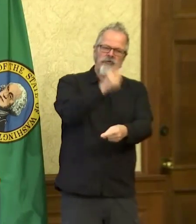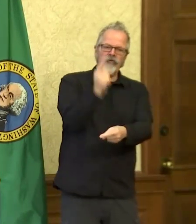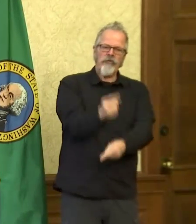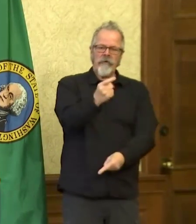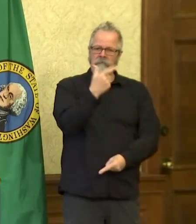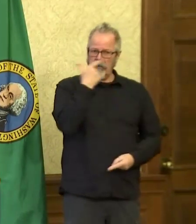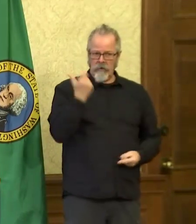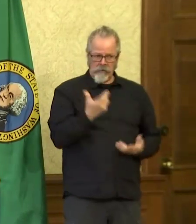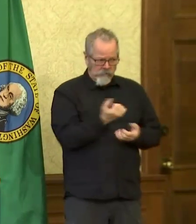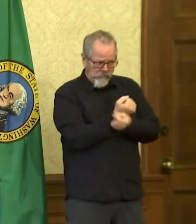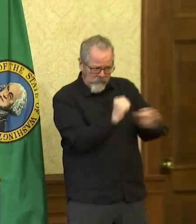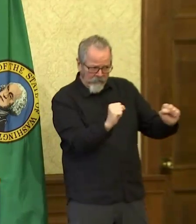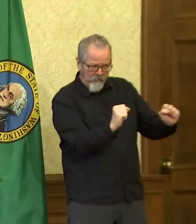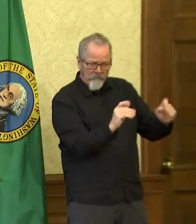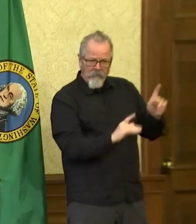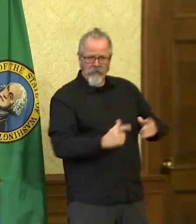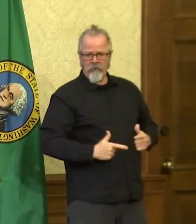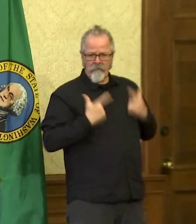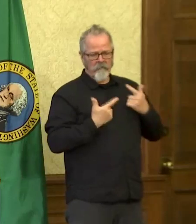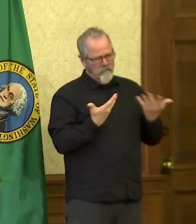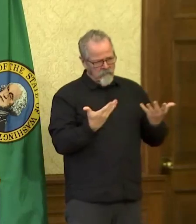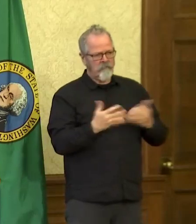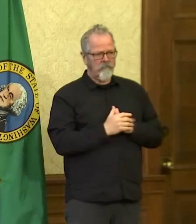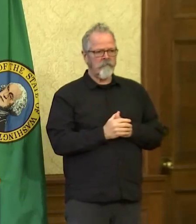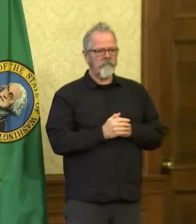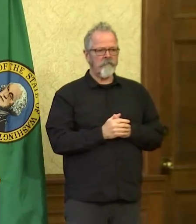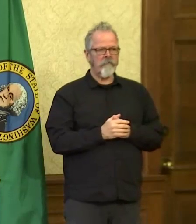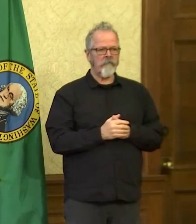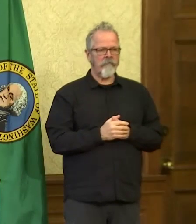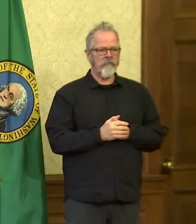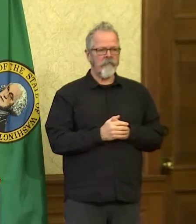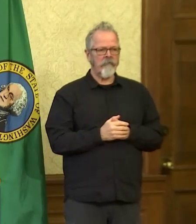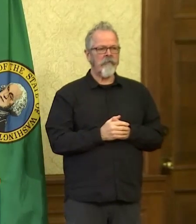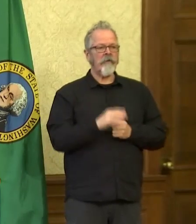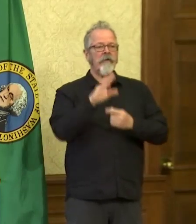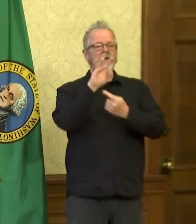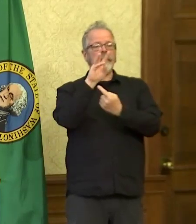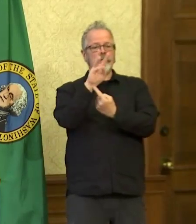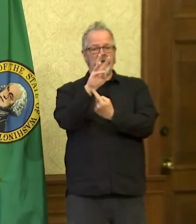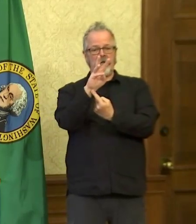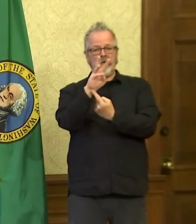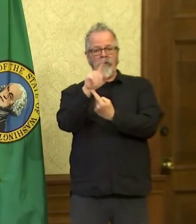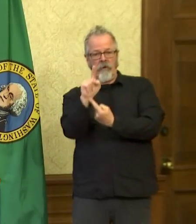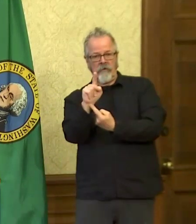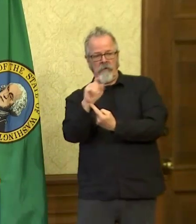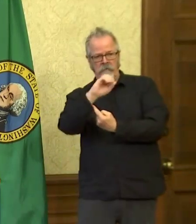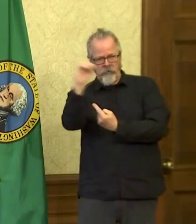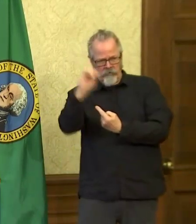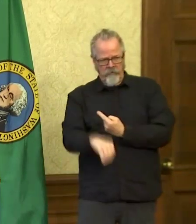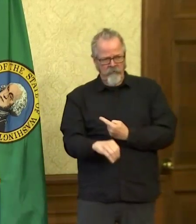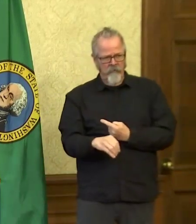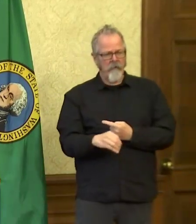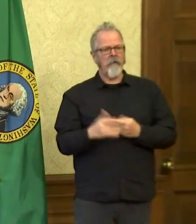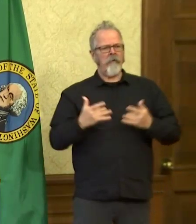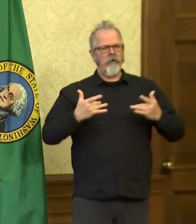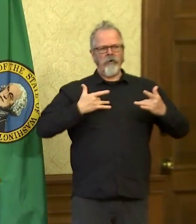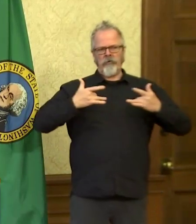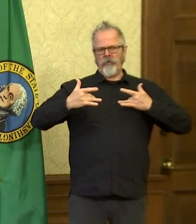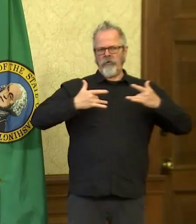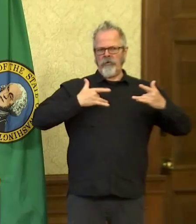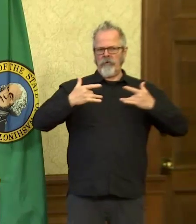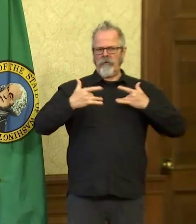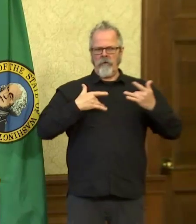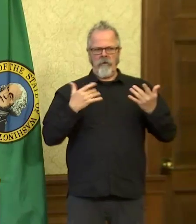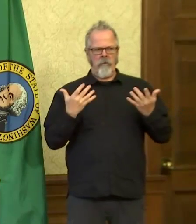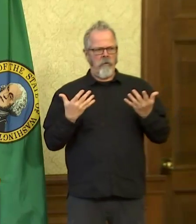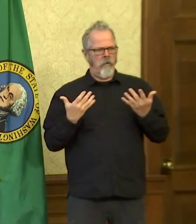lifting restrictions too soon. And now, when I issued the Stay Home, Stay Healthy order last month, we knew